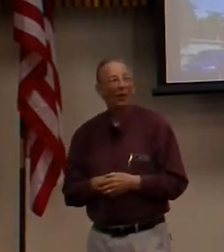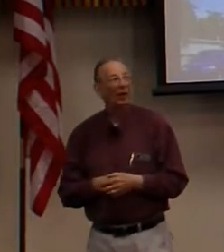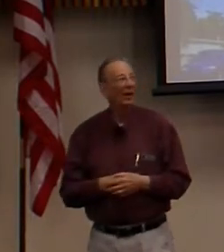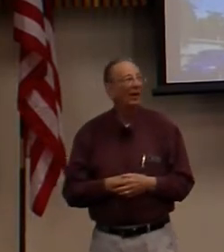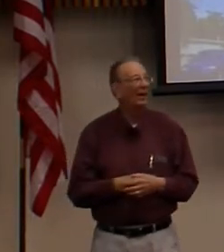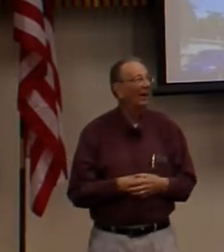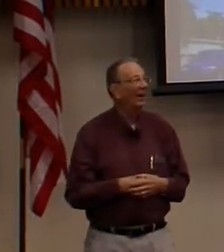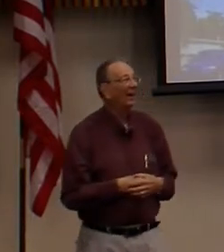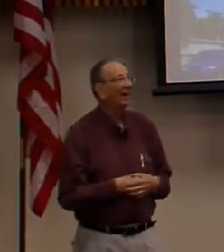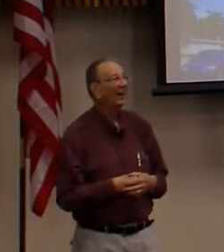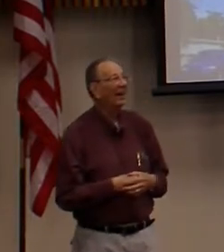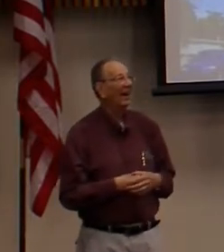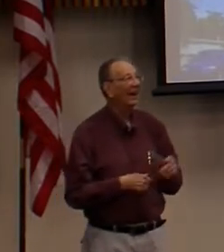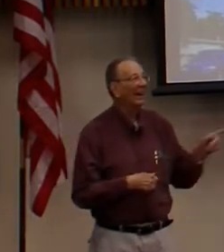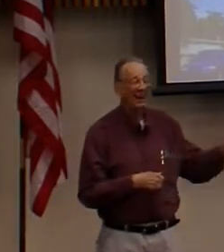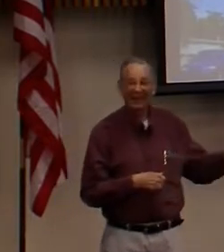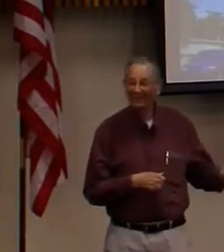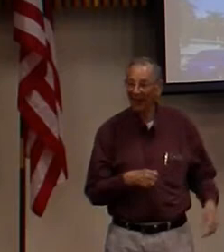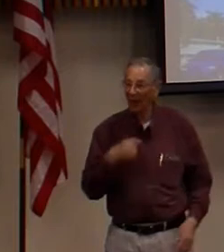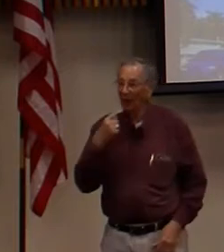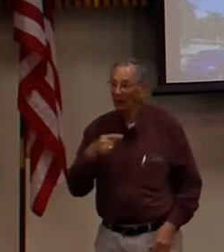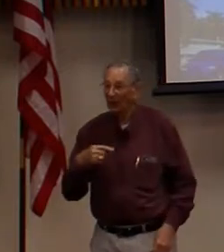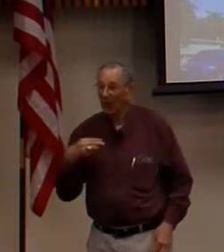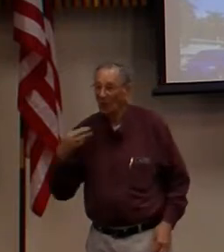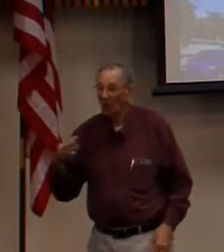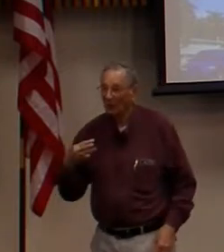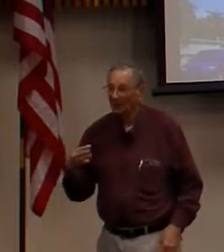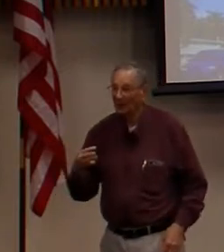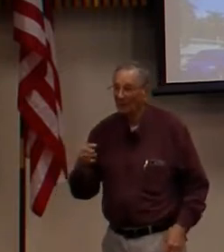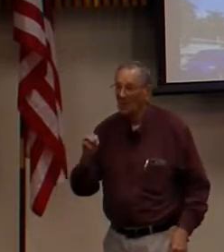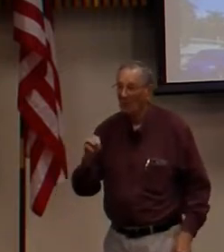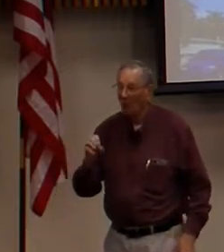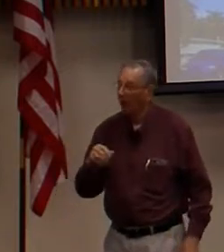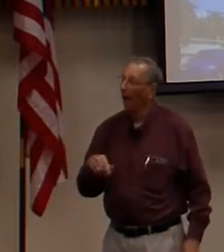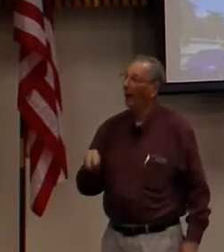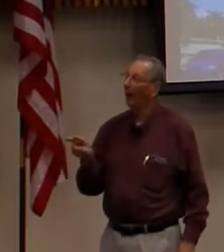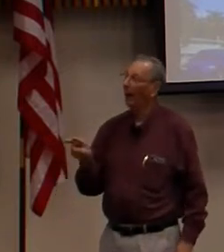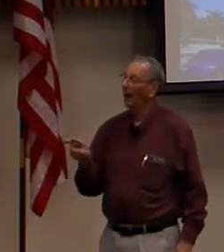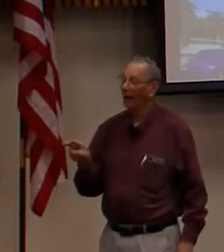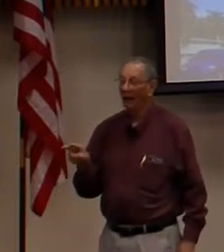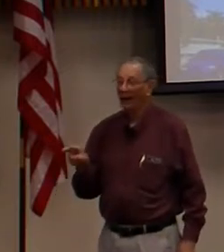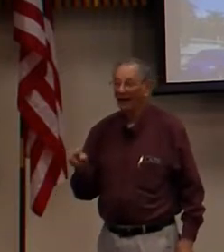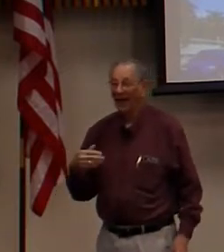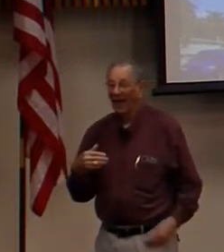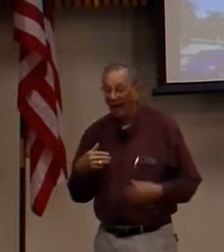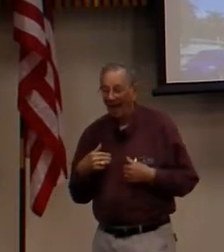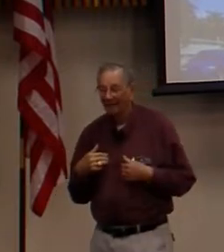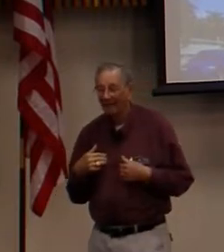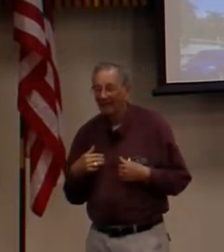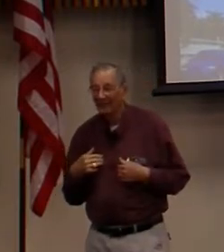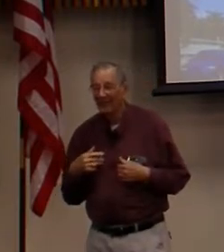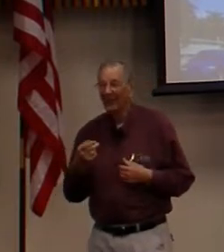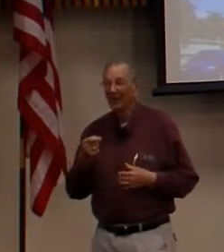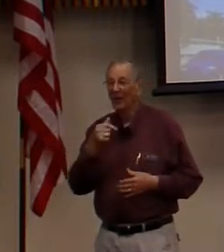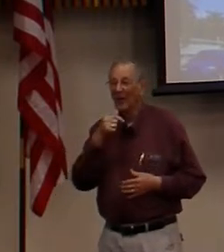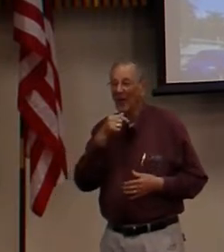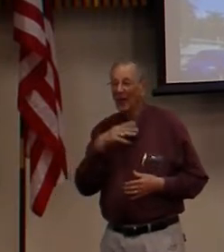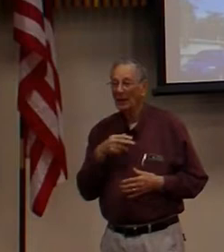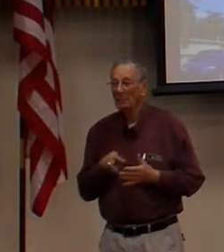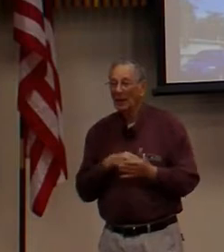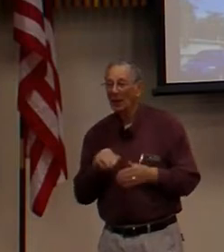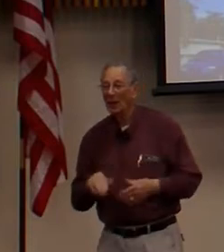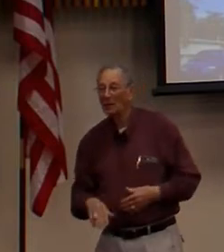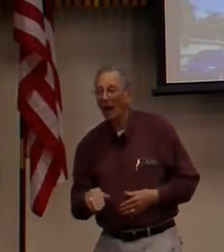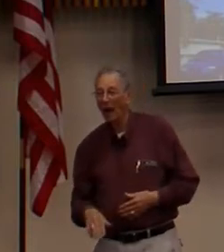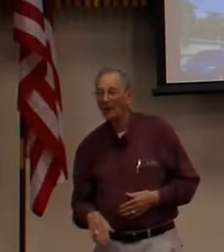This looks like the Washington Memorial, doesn't it? Except they have a little lady painted down here on the